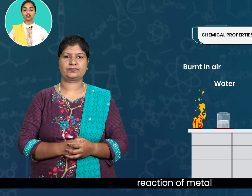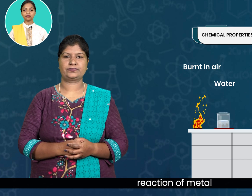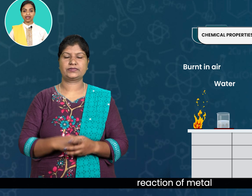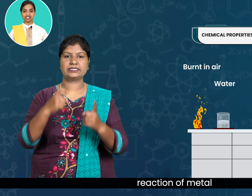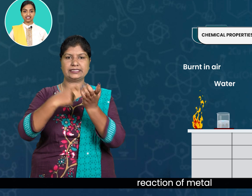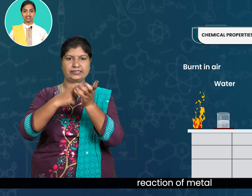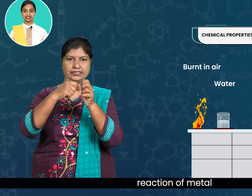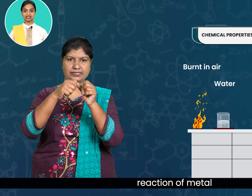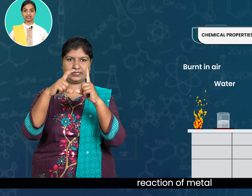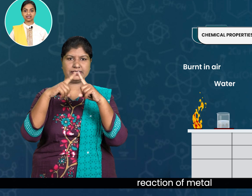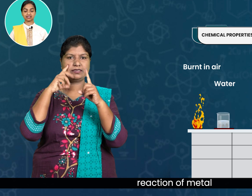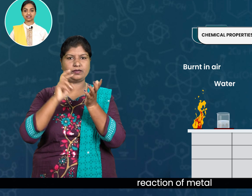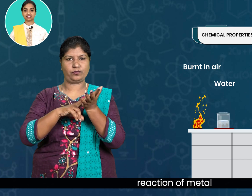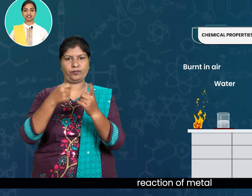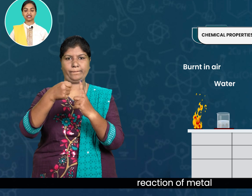Reaction of metal